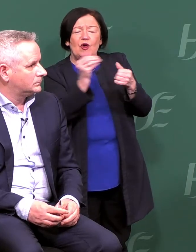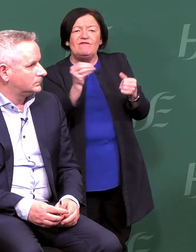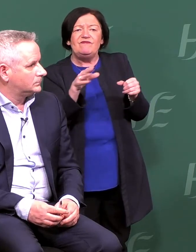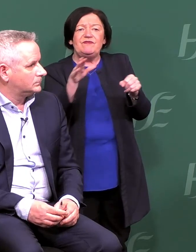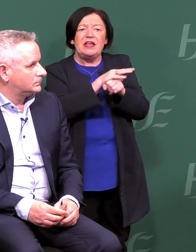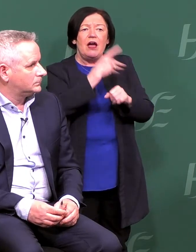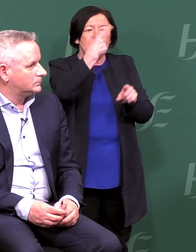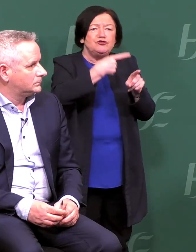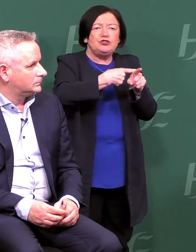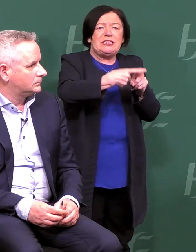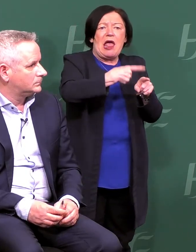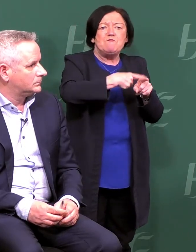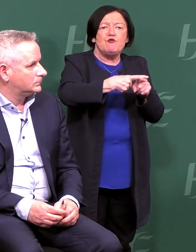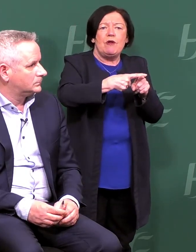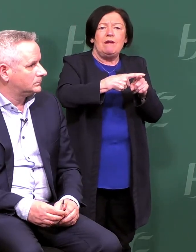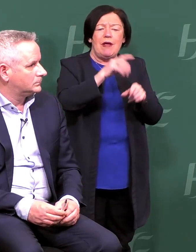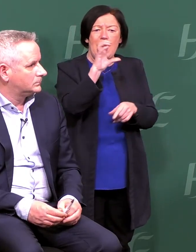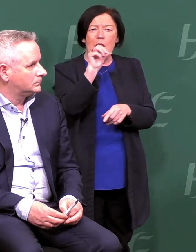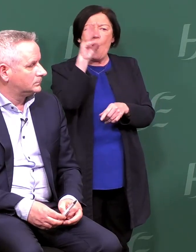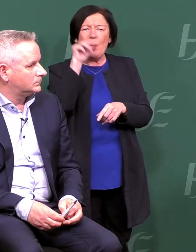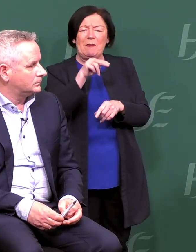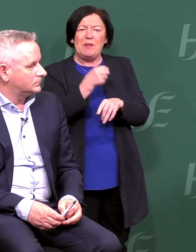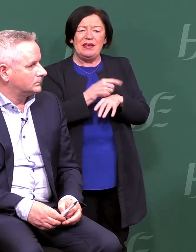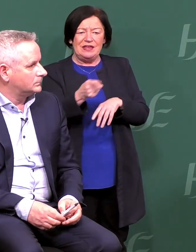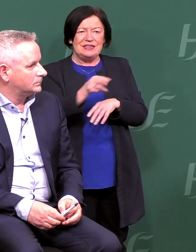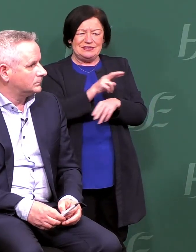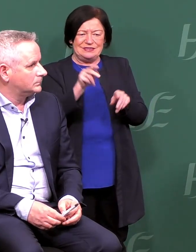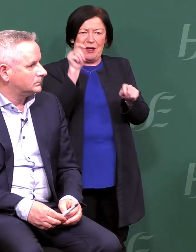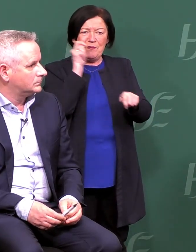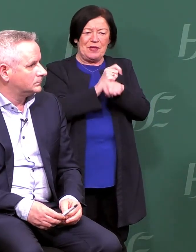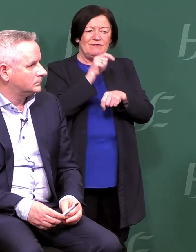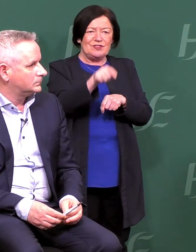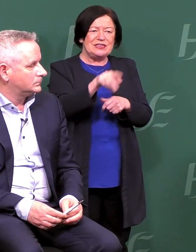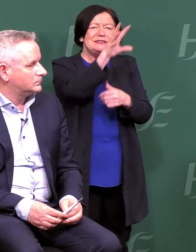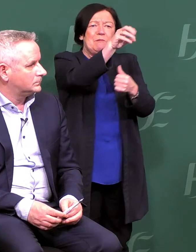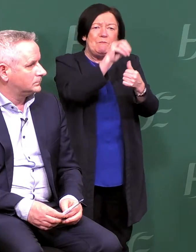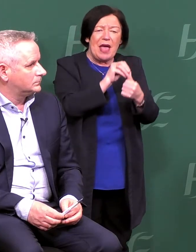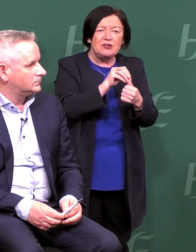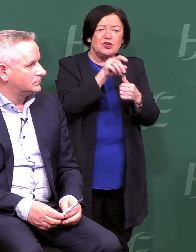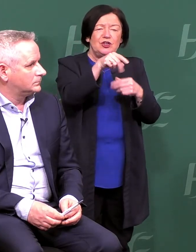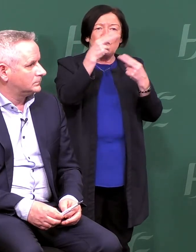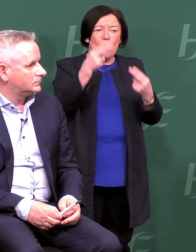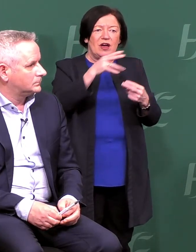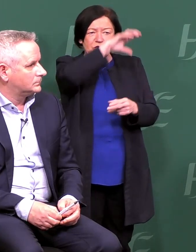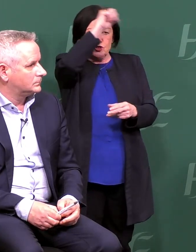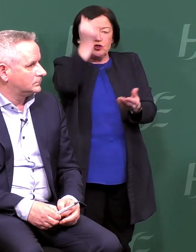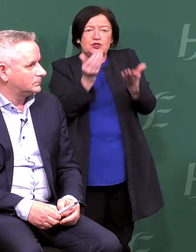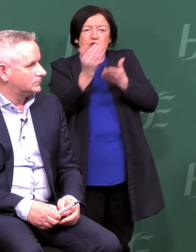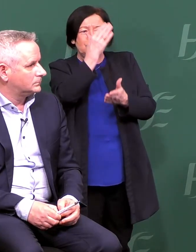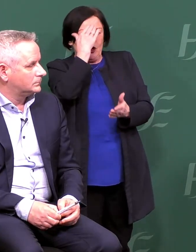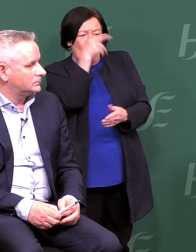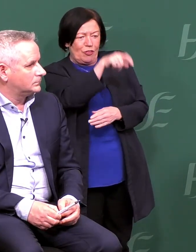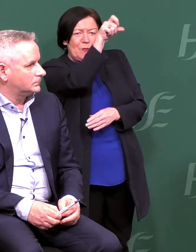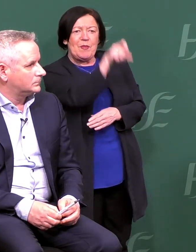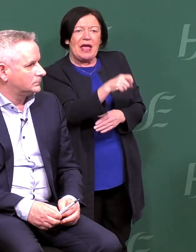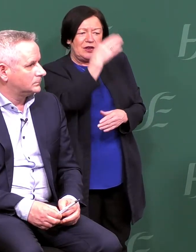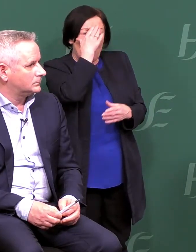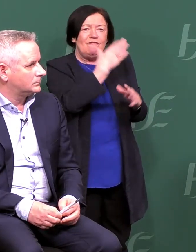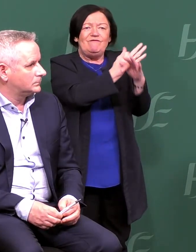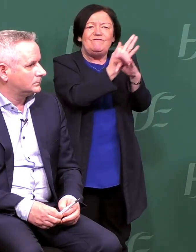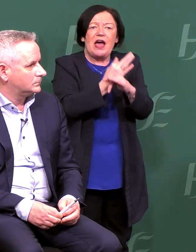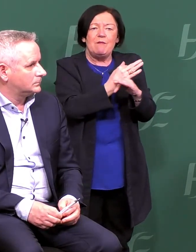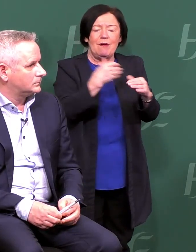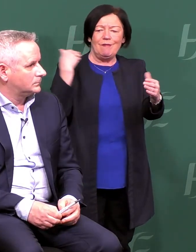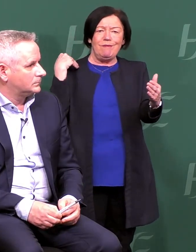on a temporary locum basis? It's not ideal in a service of this special nature where you want the consultant to know the patient, maybe know the family over